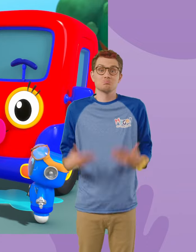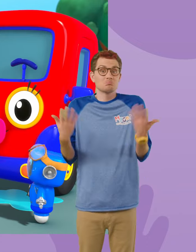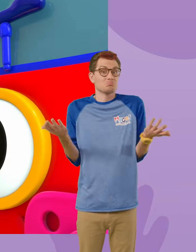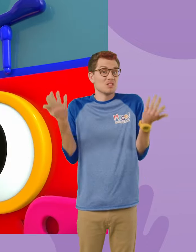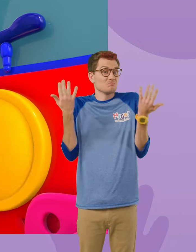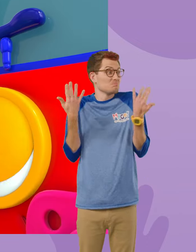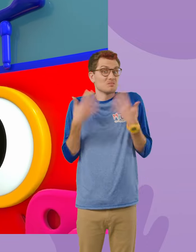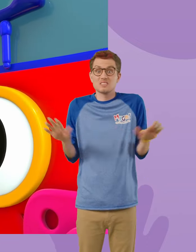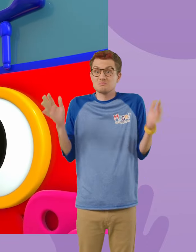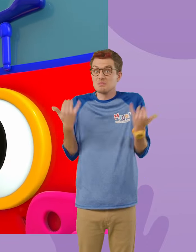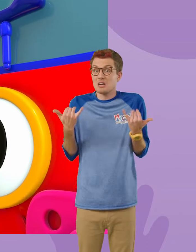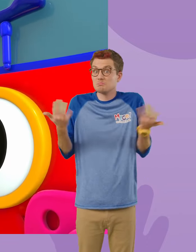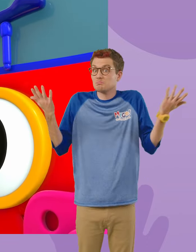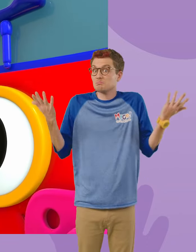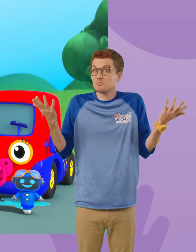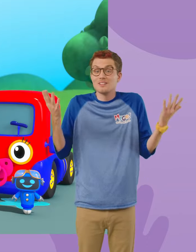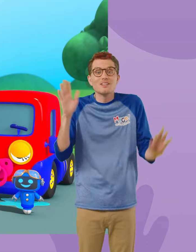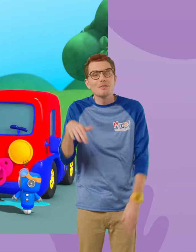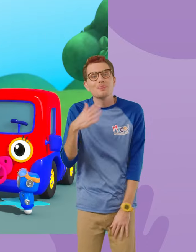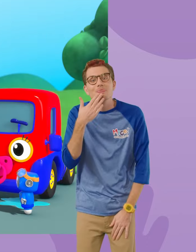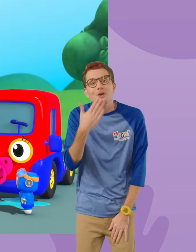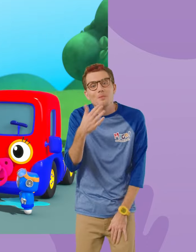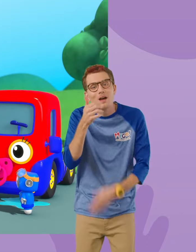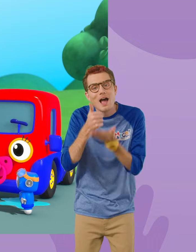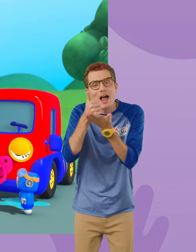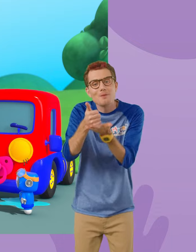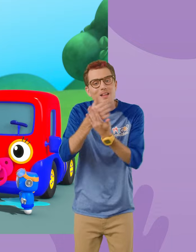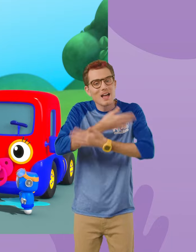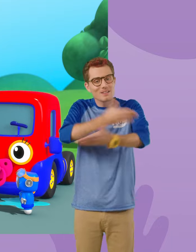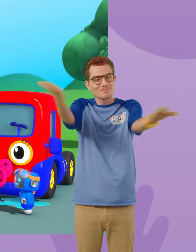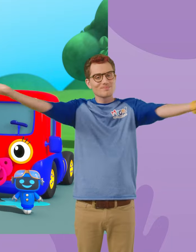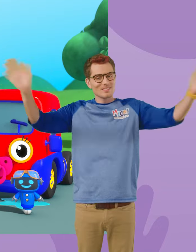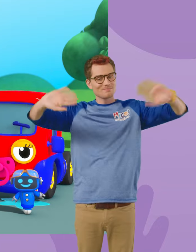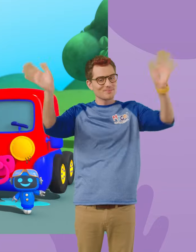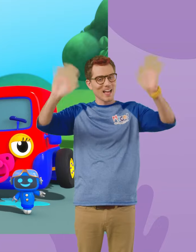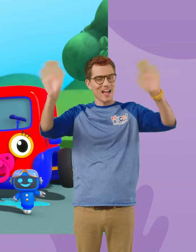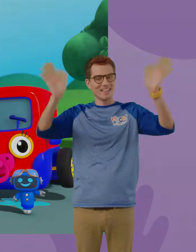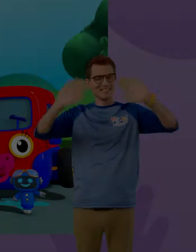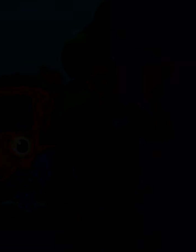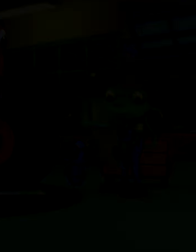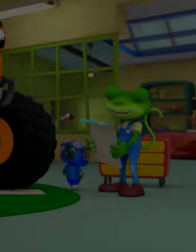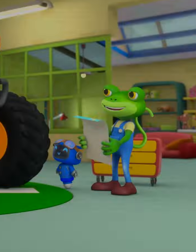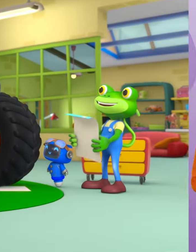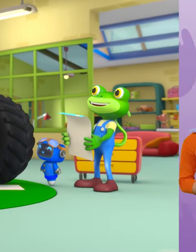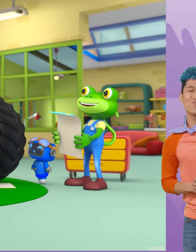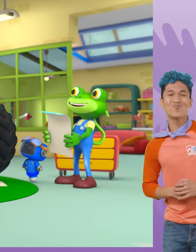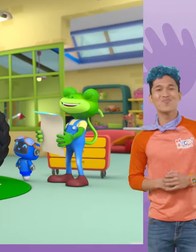Ah, all's well that ends well. Thanks for your help, everyone.